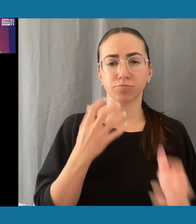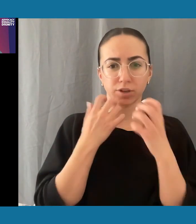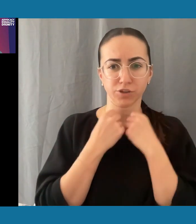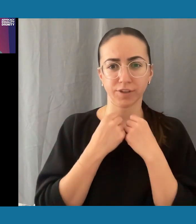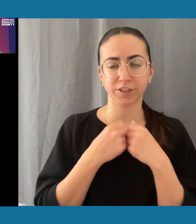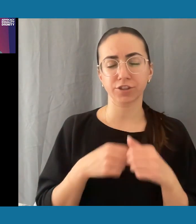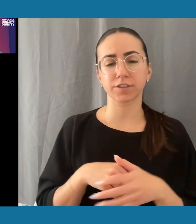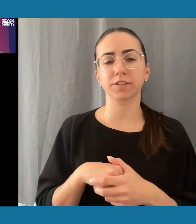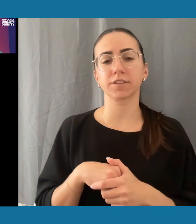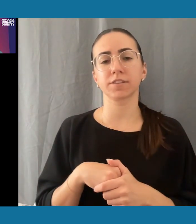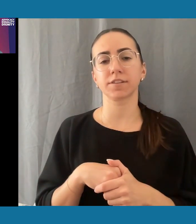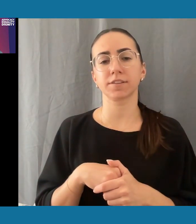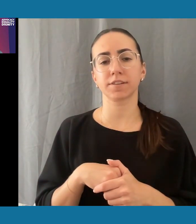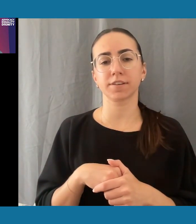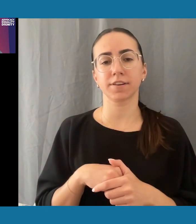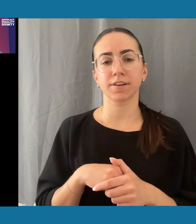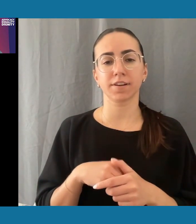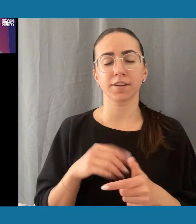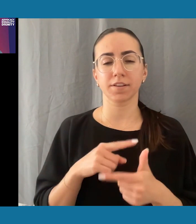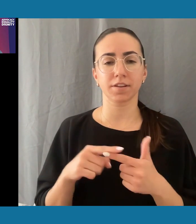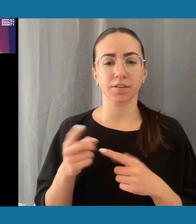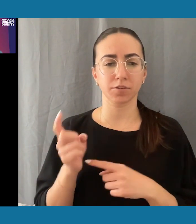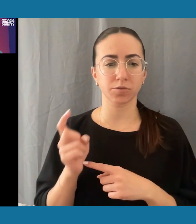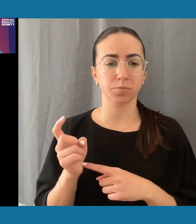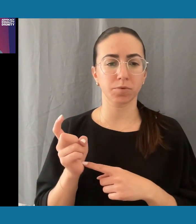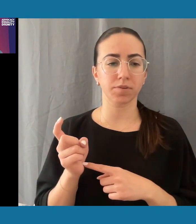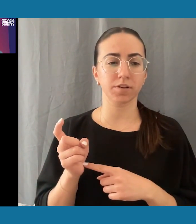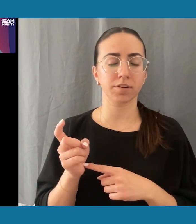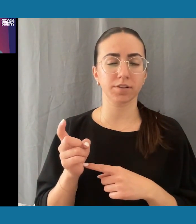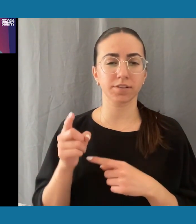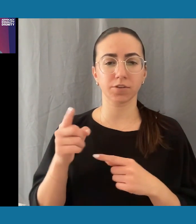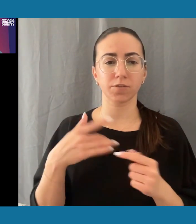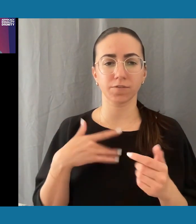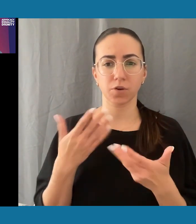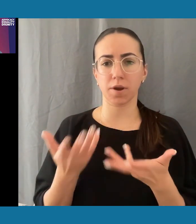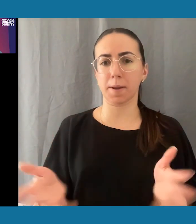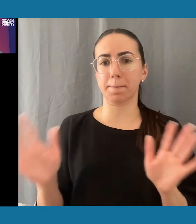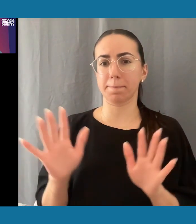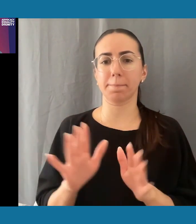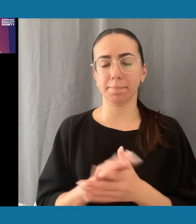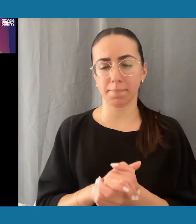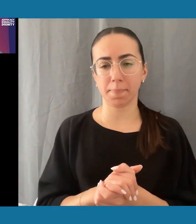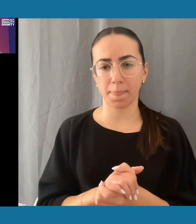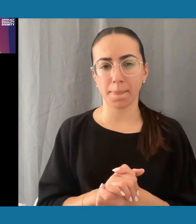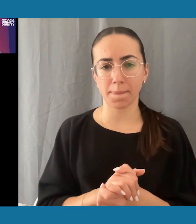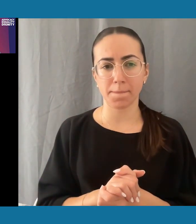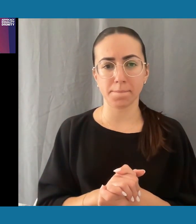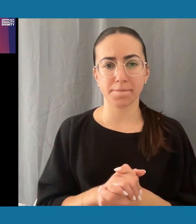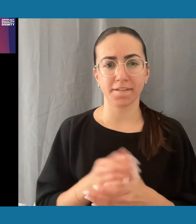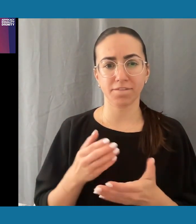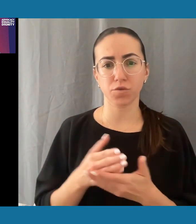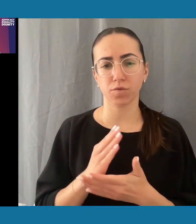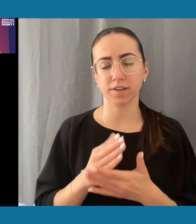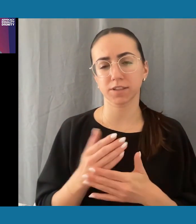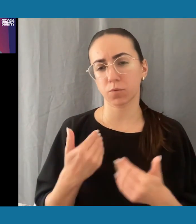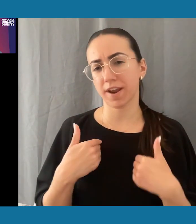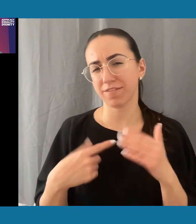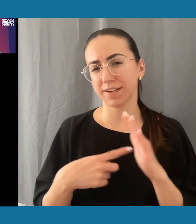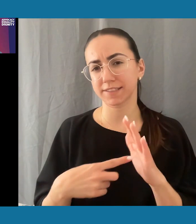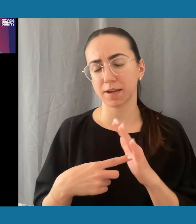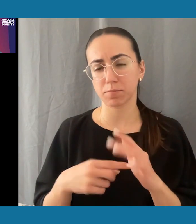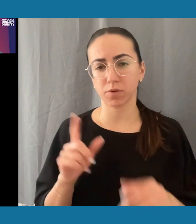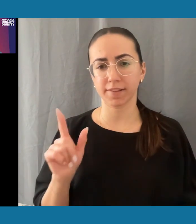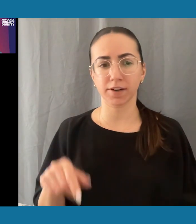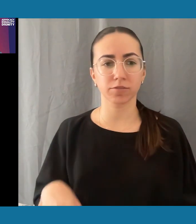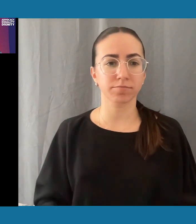it can lead to a complete restoration of rights. And we have an example of that later on in the presentation. Next slide,